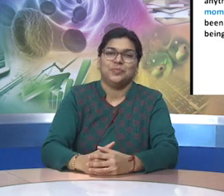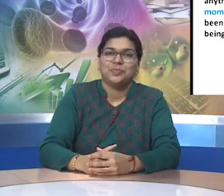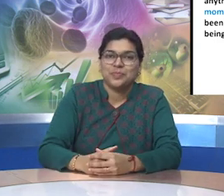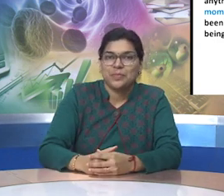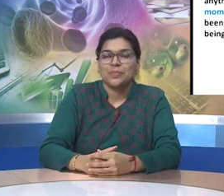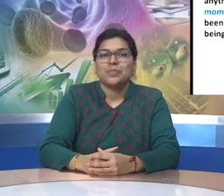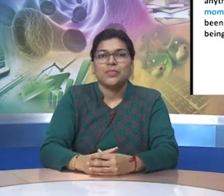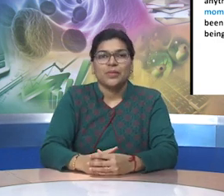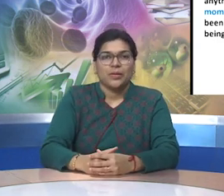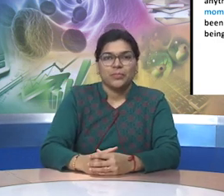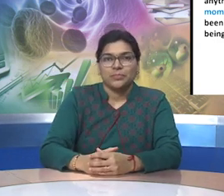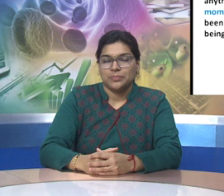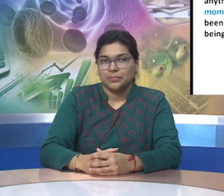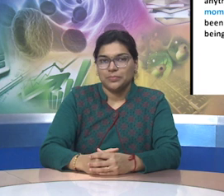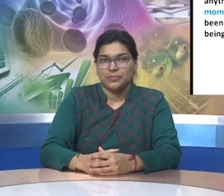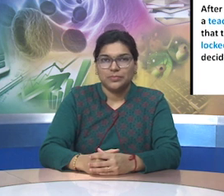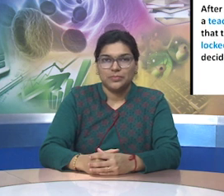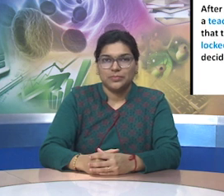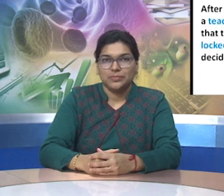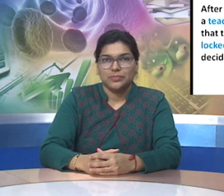locked up and was being watched.